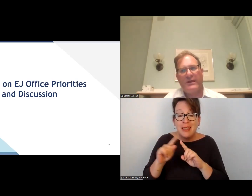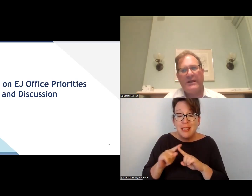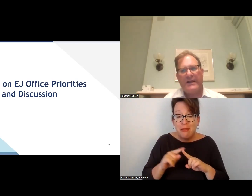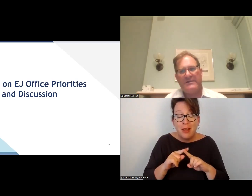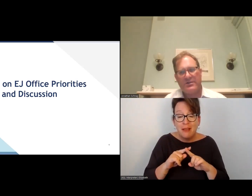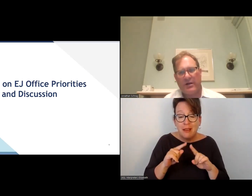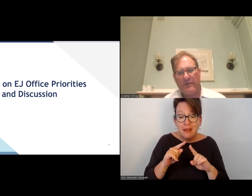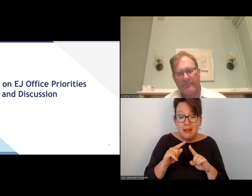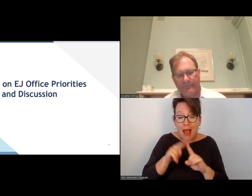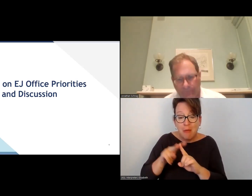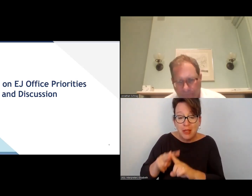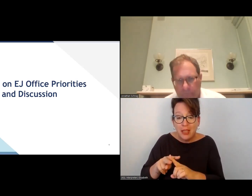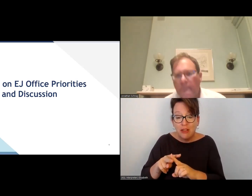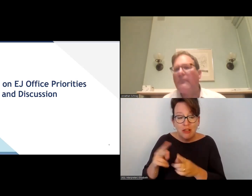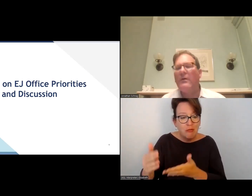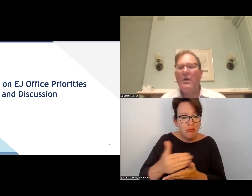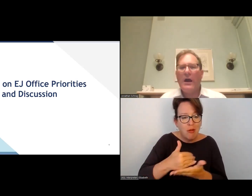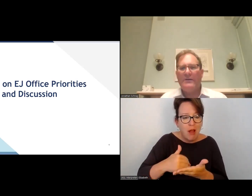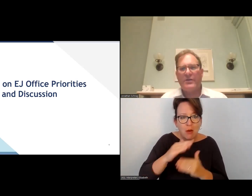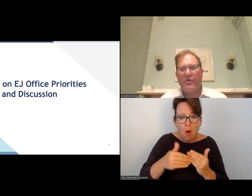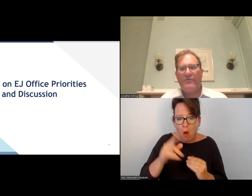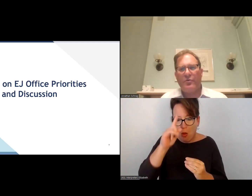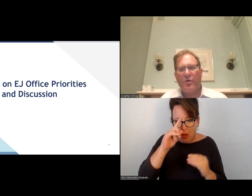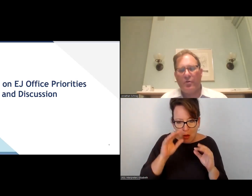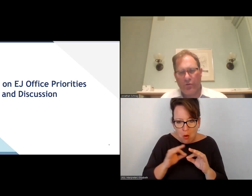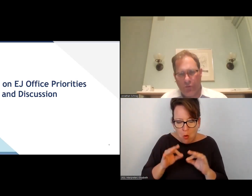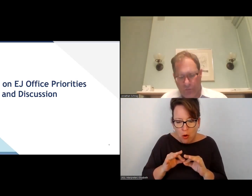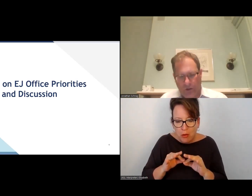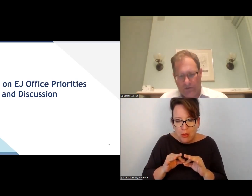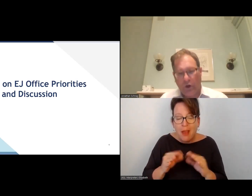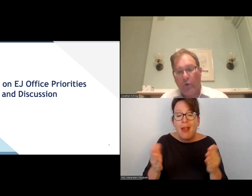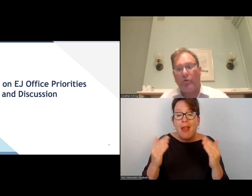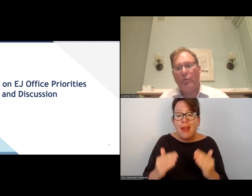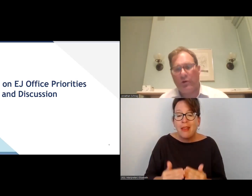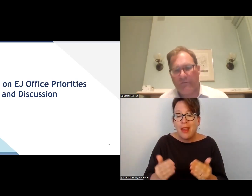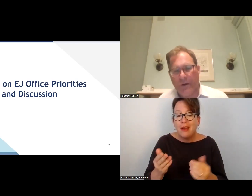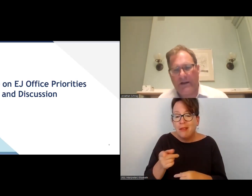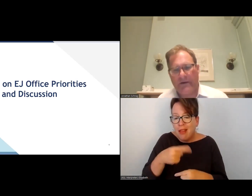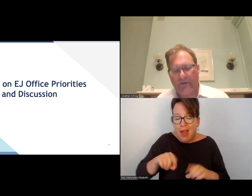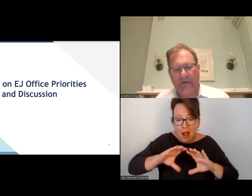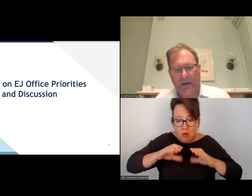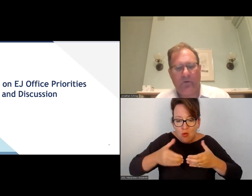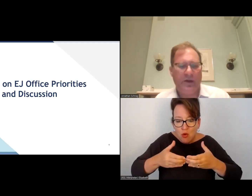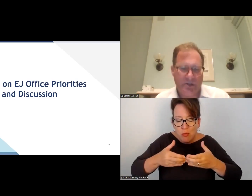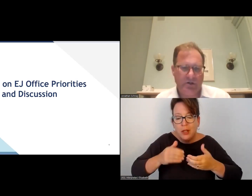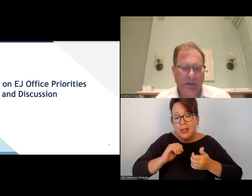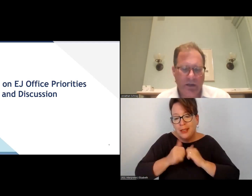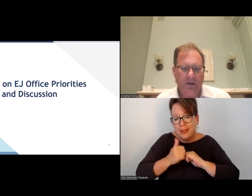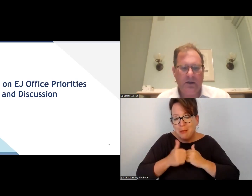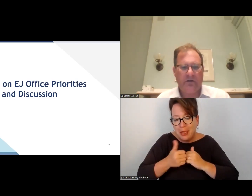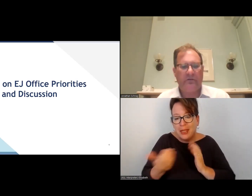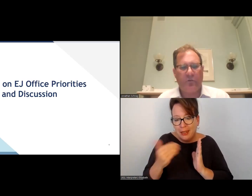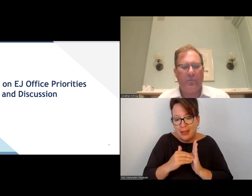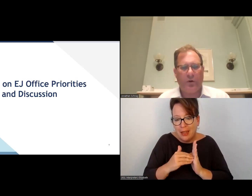them compete against each other. And so if the total pool of money that is available